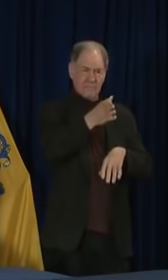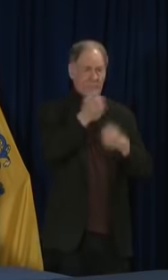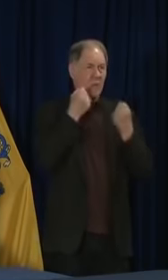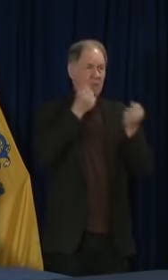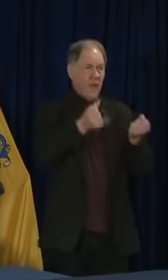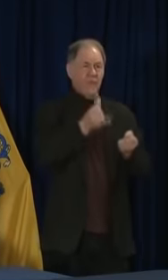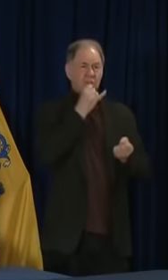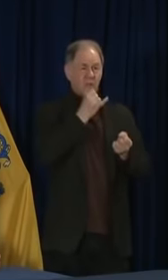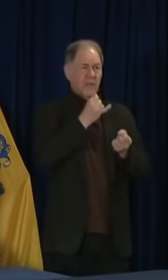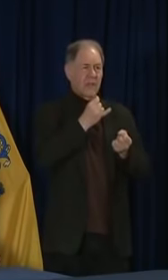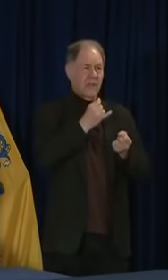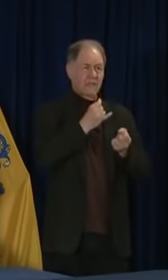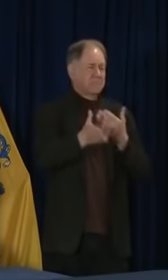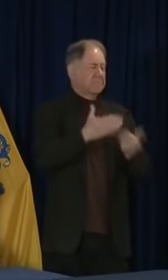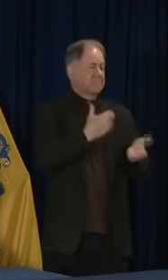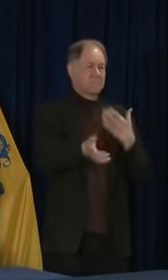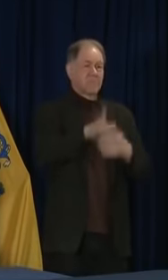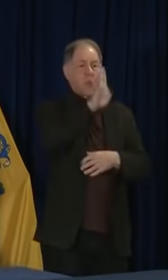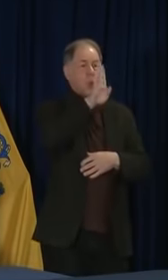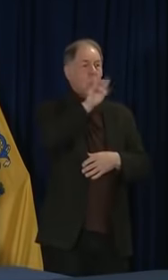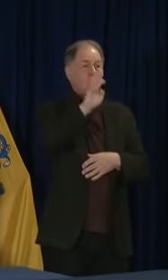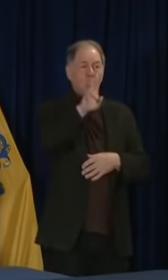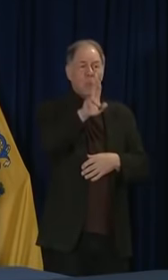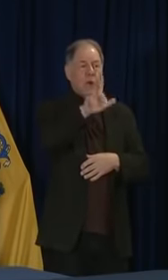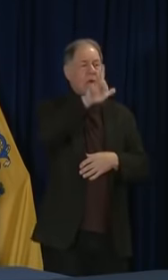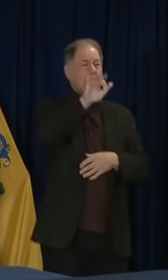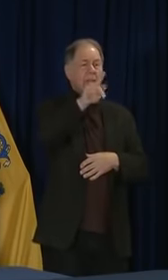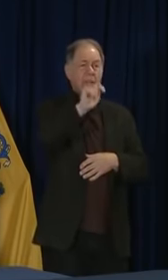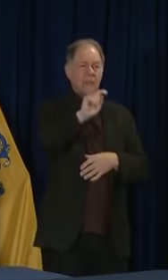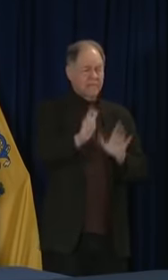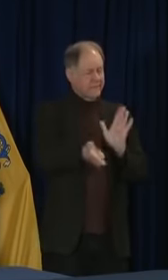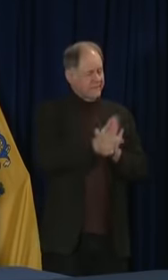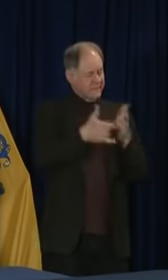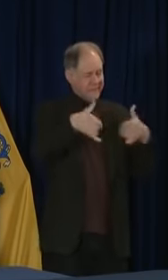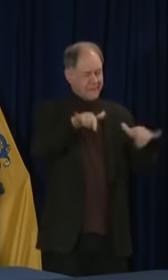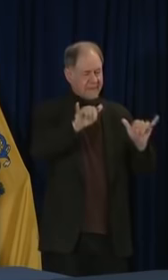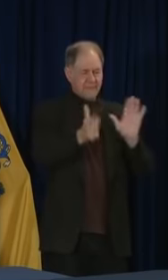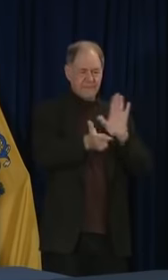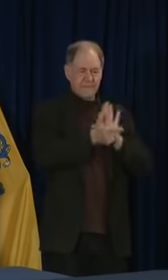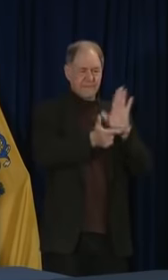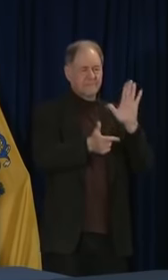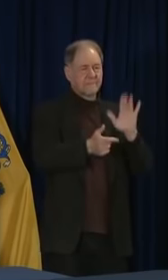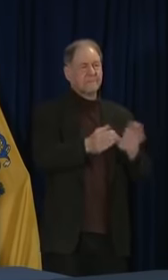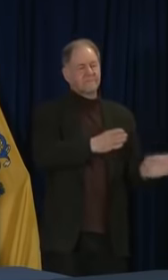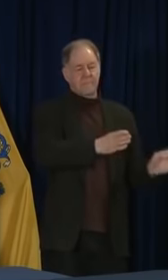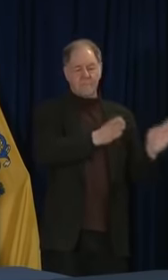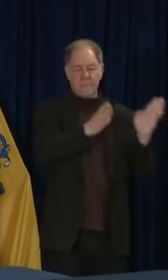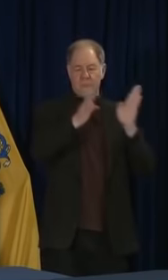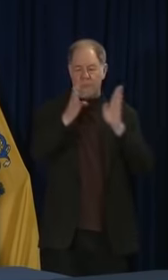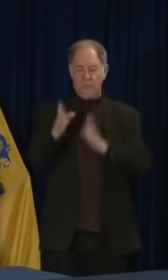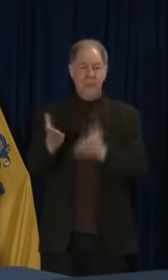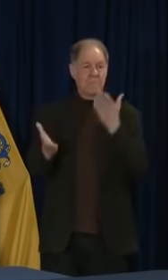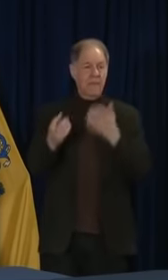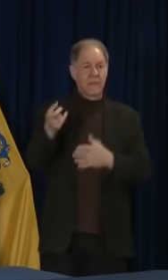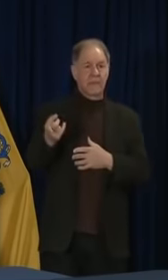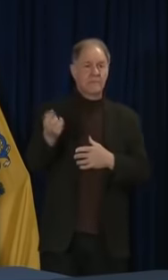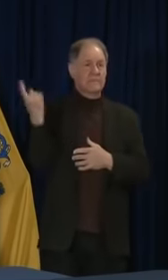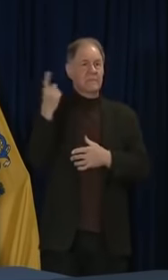even if you're in an Uber or a Lyft, at the other end, you've got a sick family